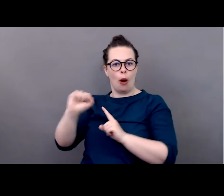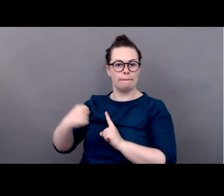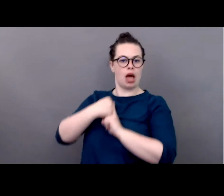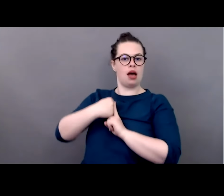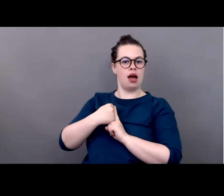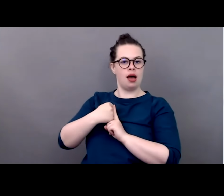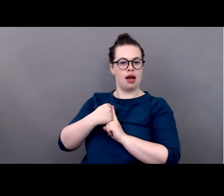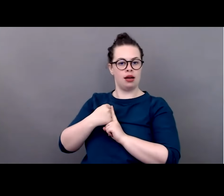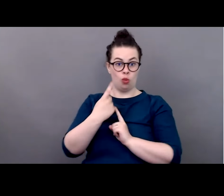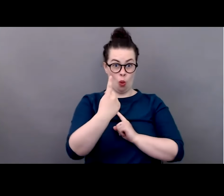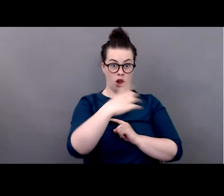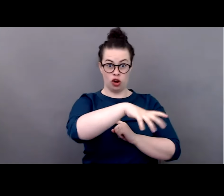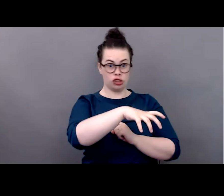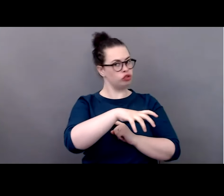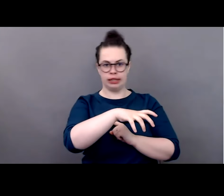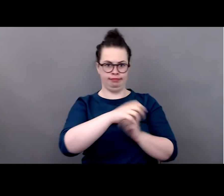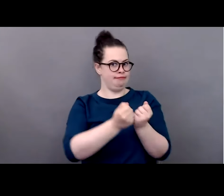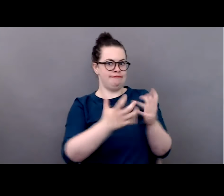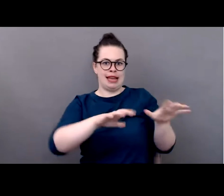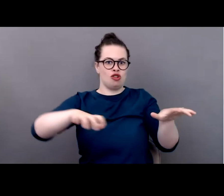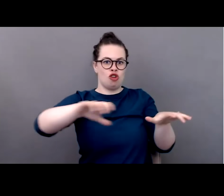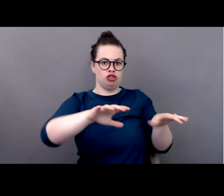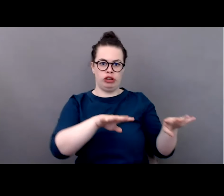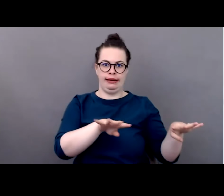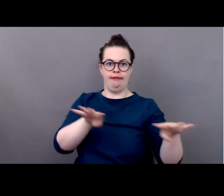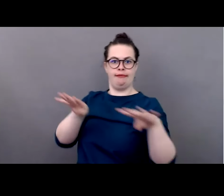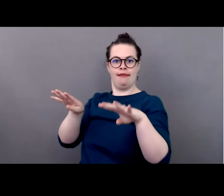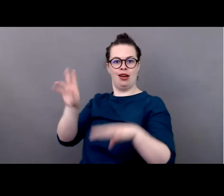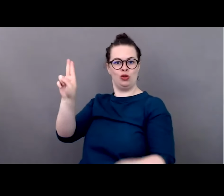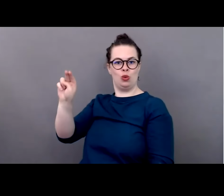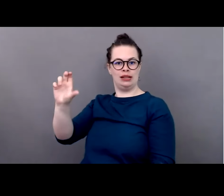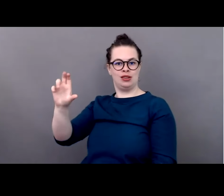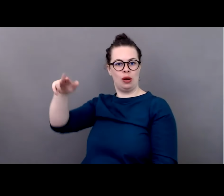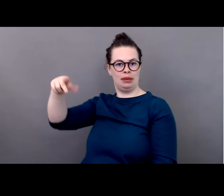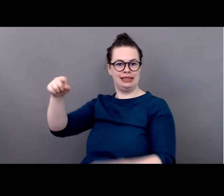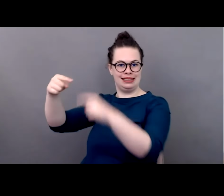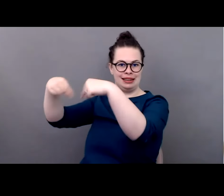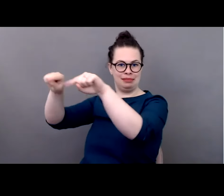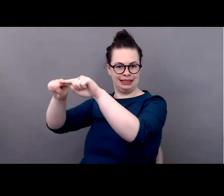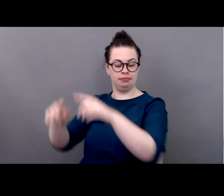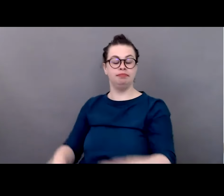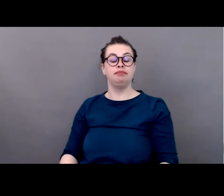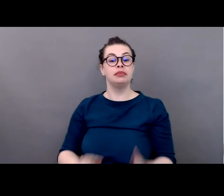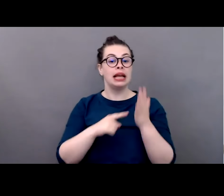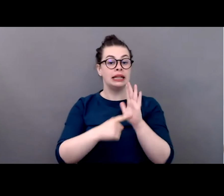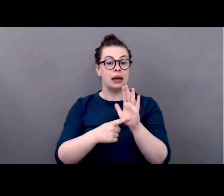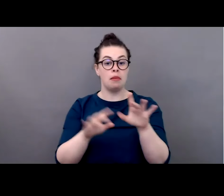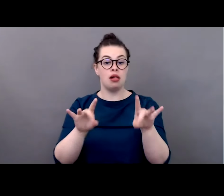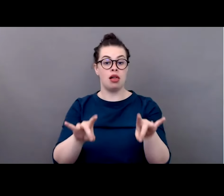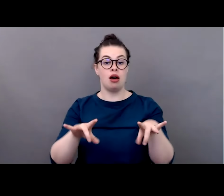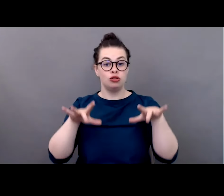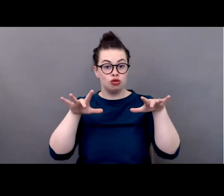Let's take a simple example. In the case of Fianna Given against Australia, the